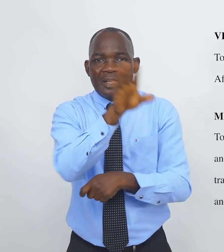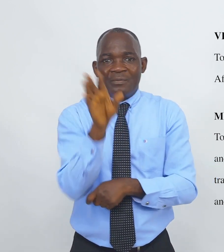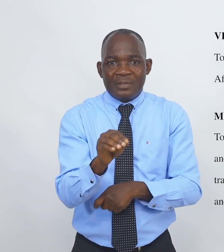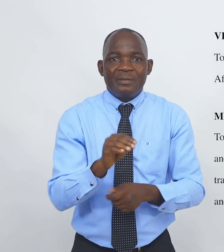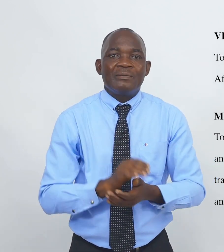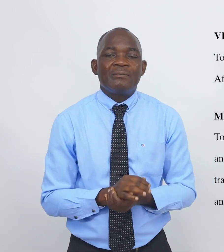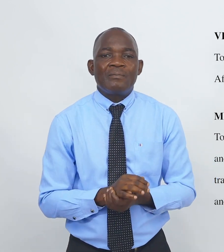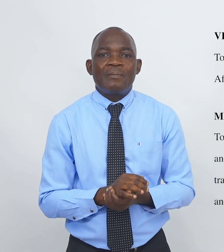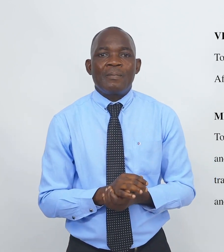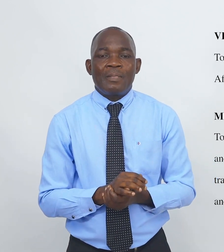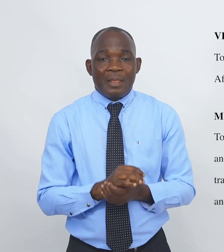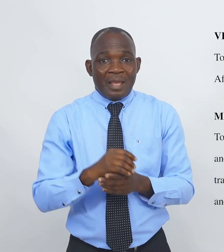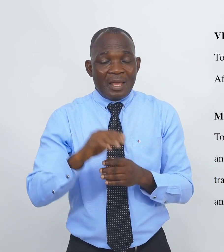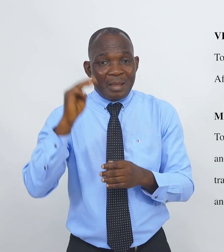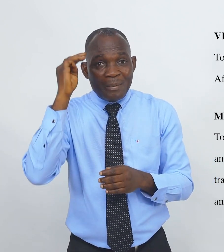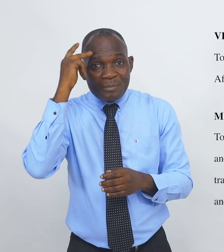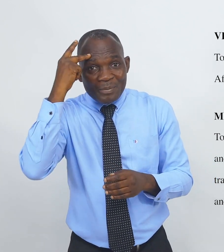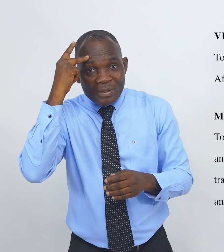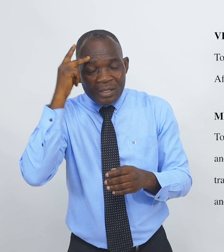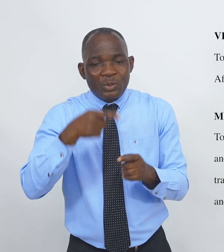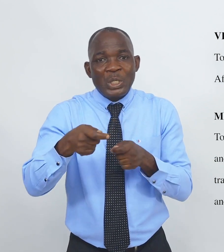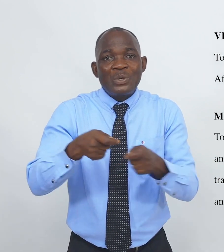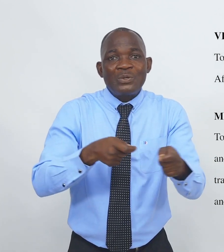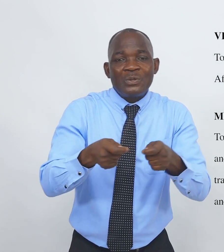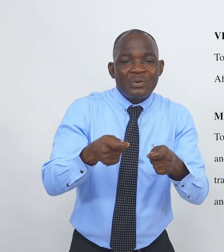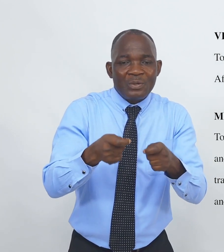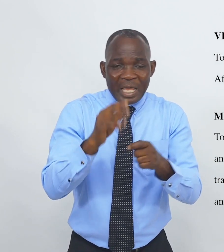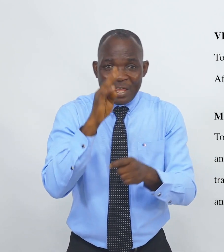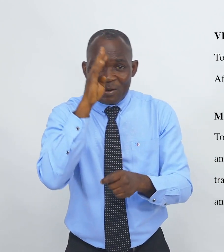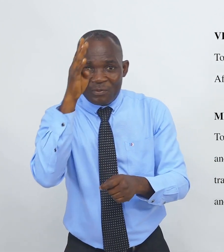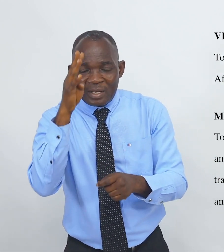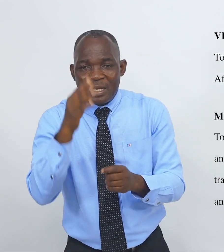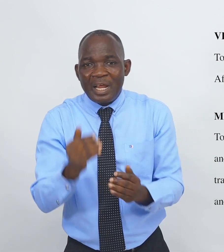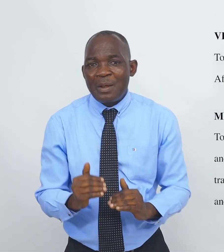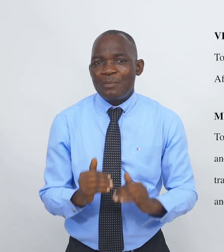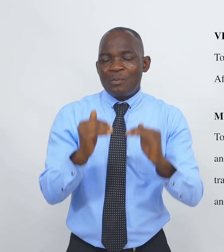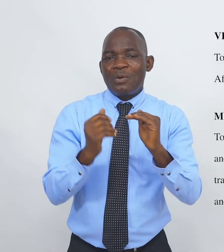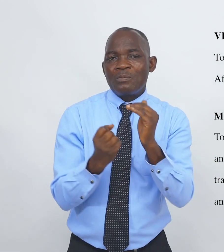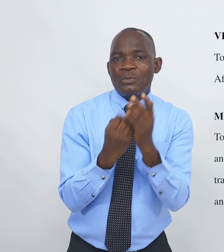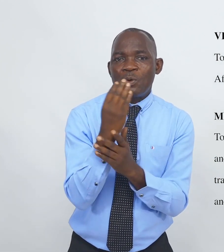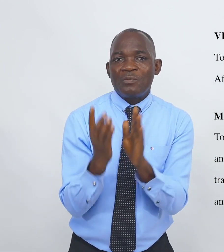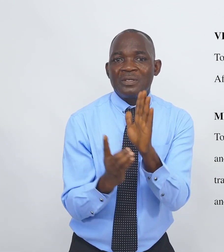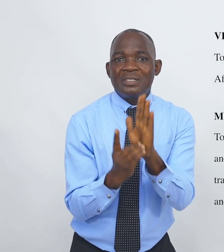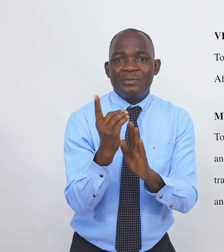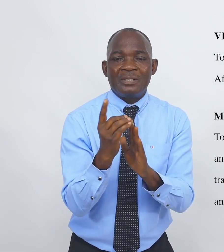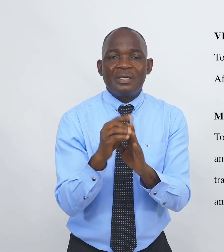Africa. Mission: to regulate, innovate, and promote the growth and development of an